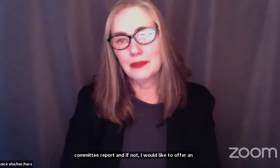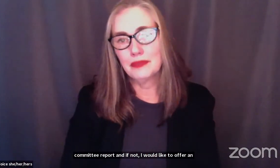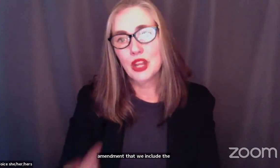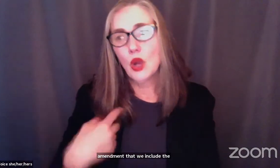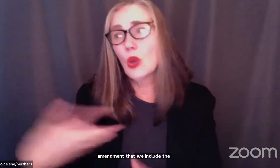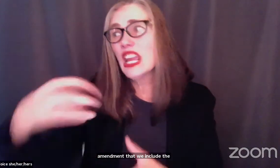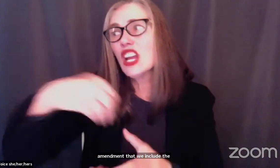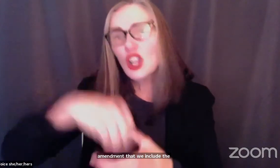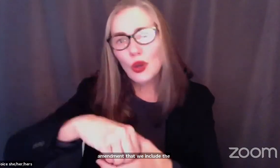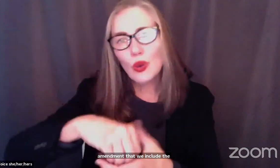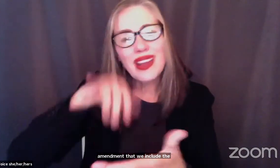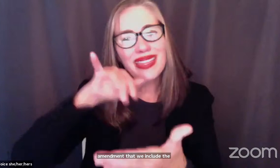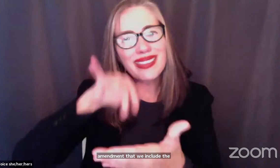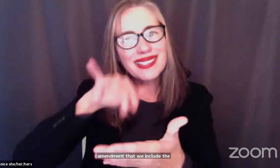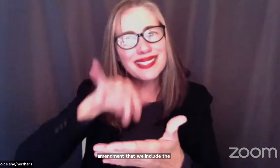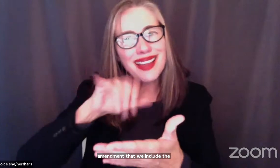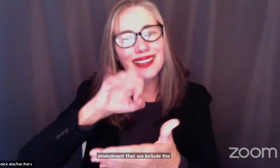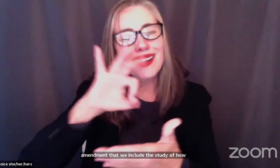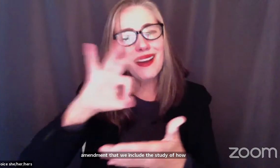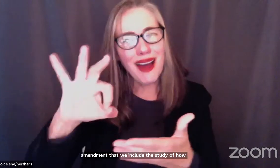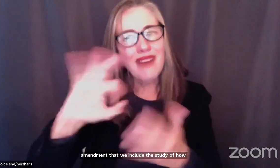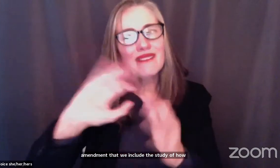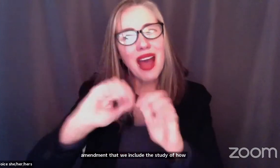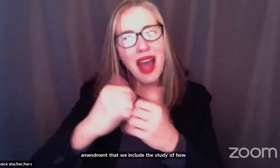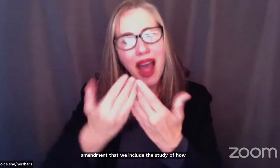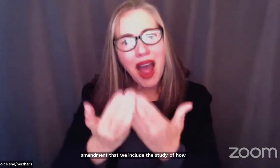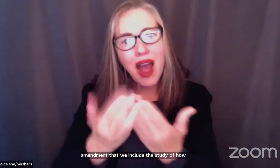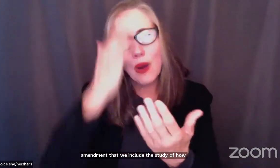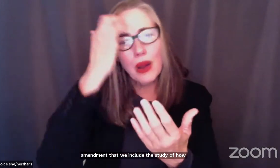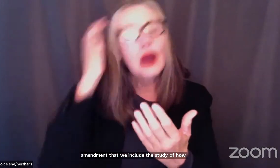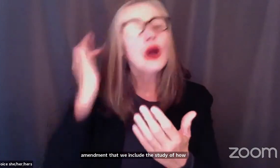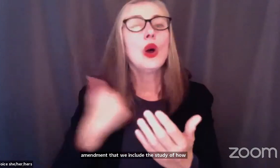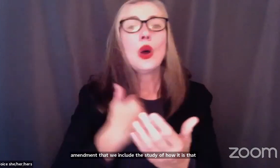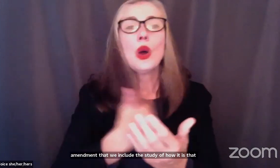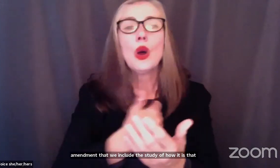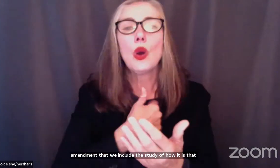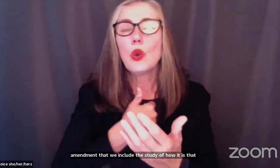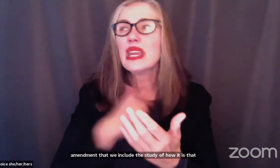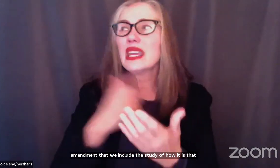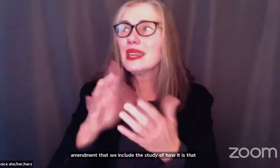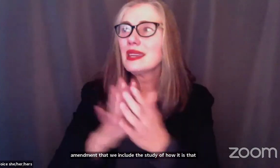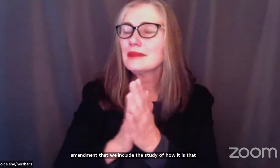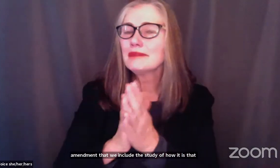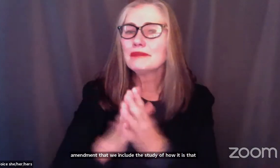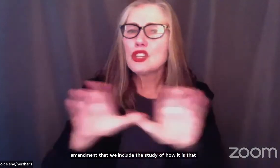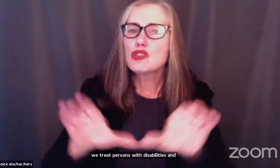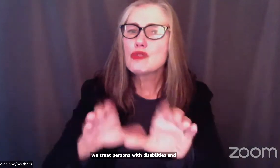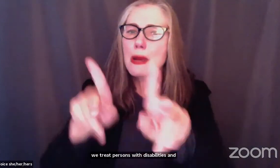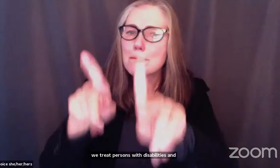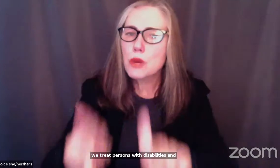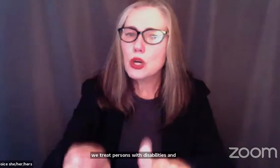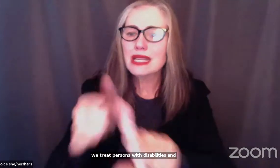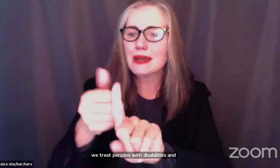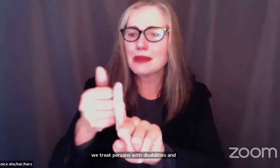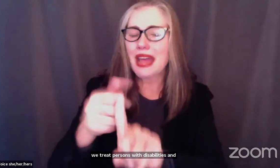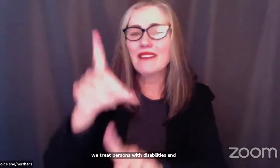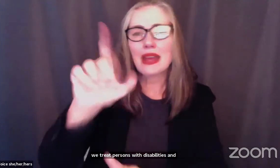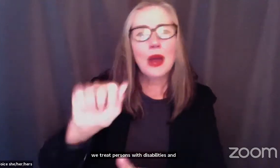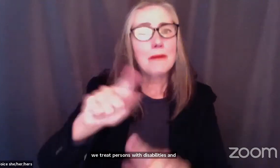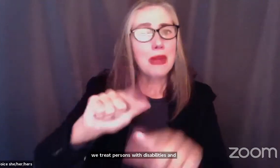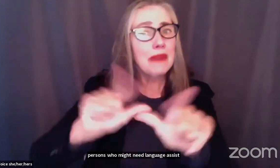the study of how it is that we treat persons with disabilities and persons who might need